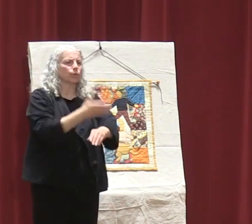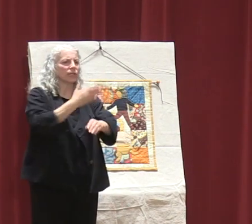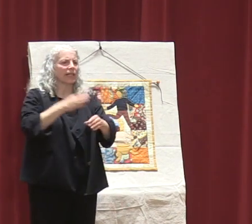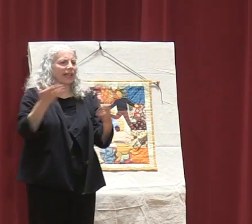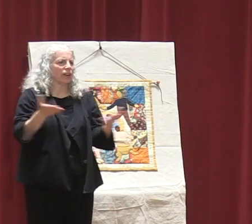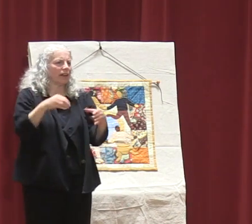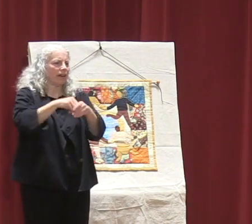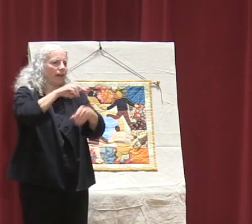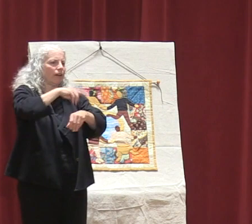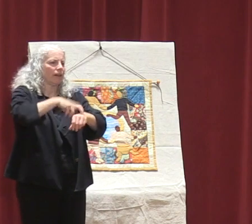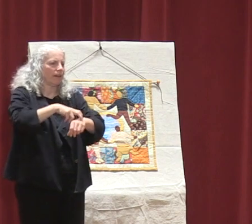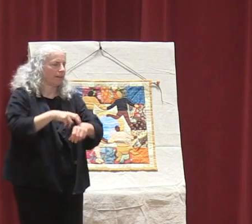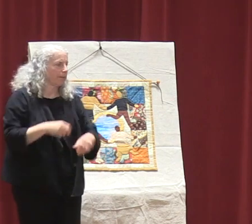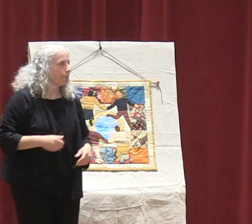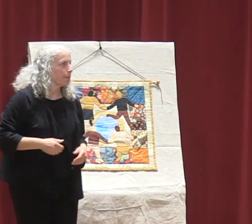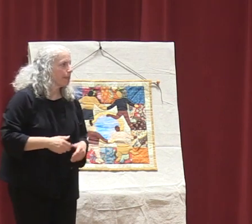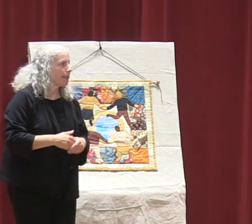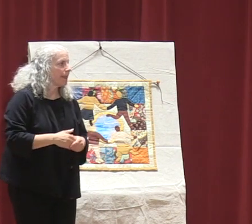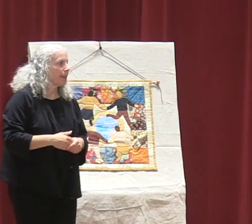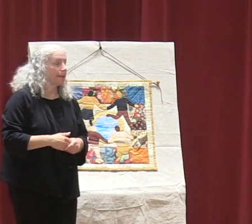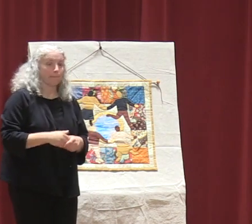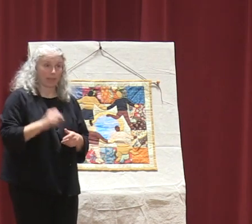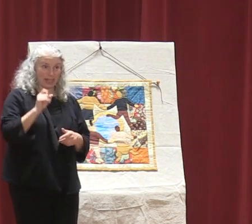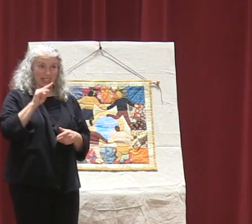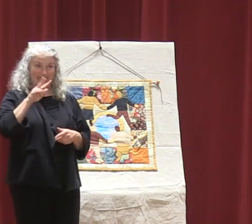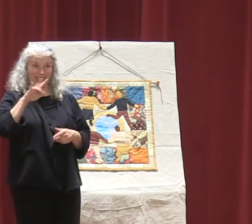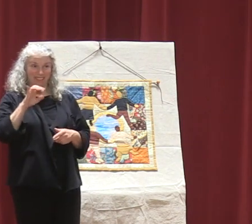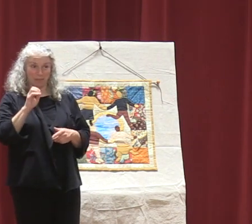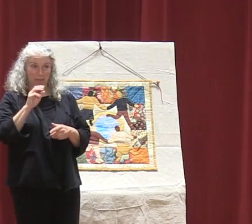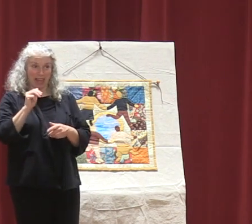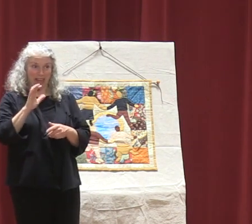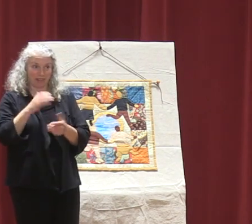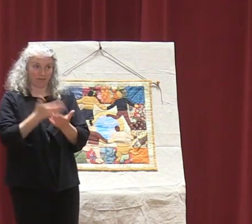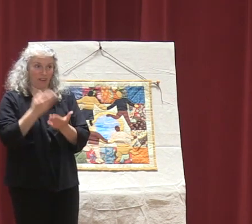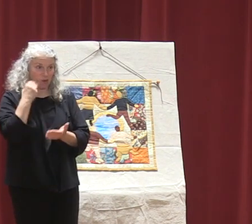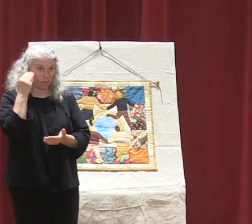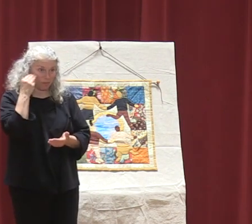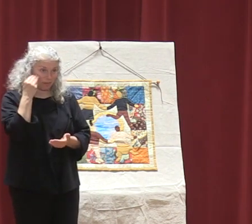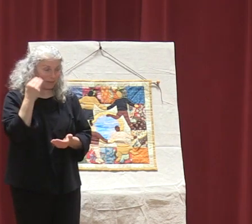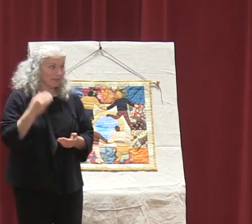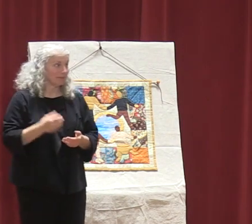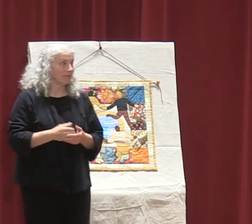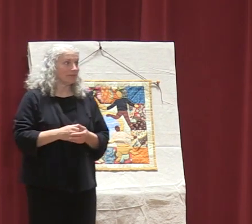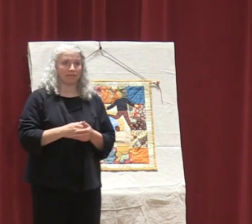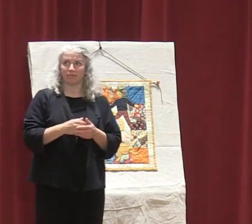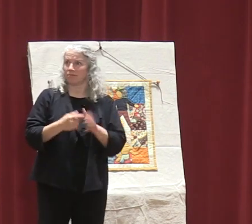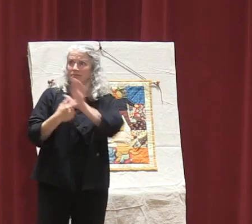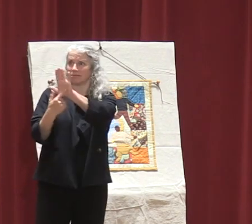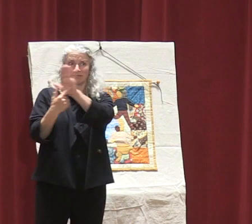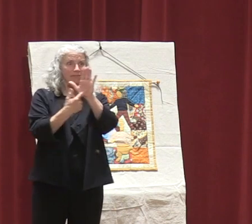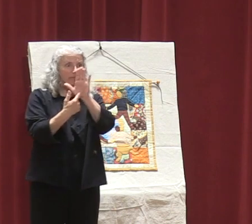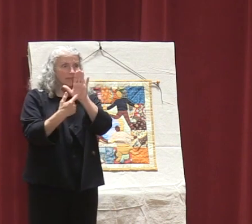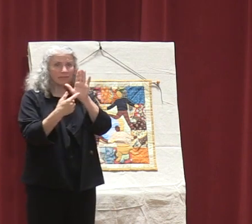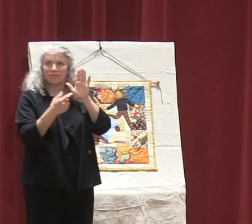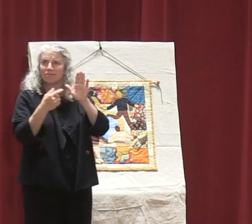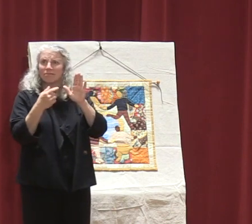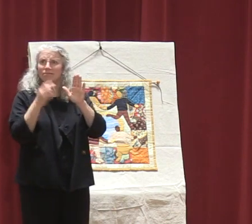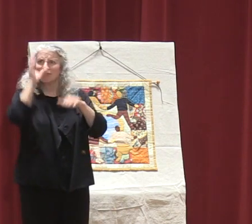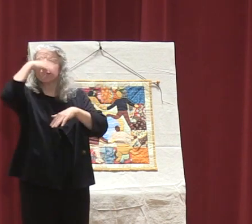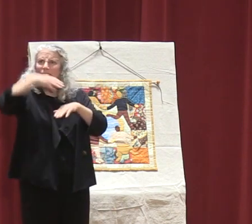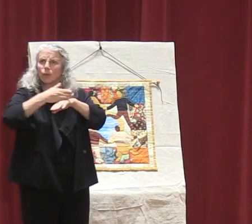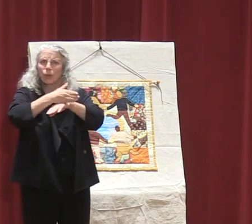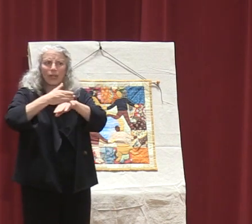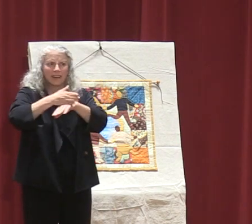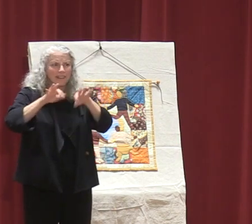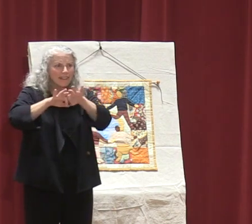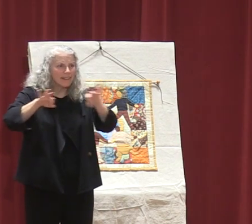Ireland. Well, when Stevie Mac got home, He showed everybody this unusual